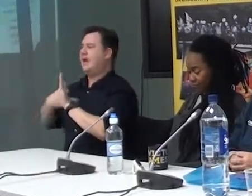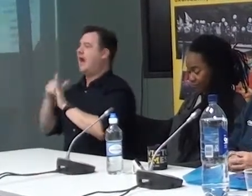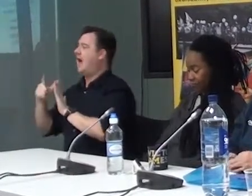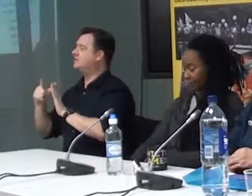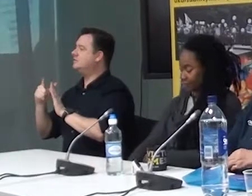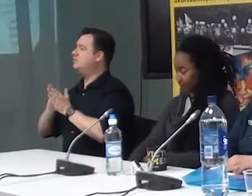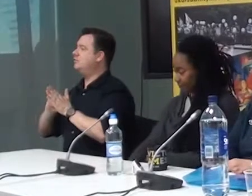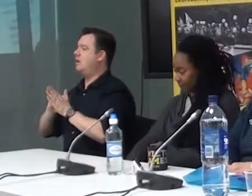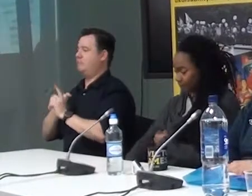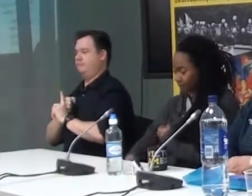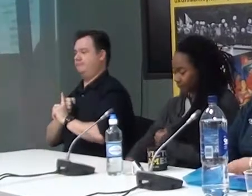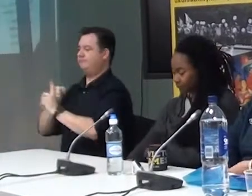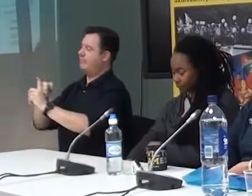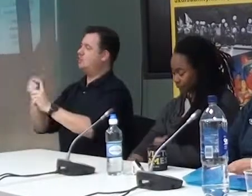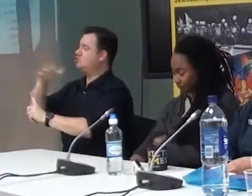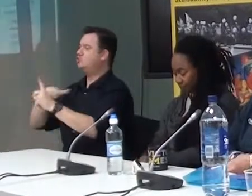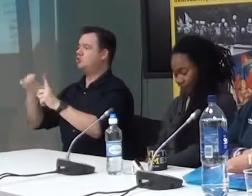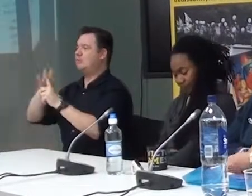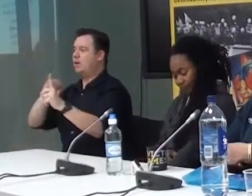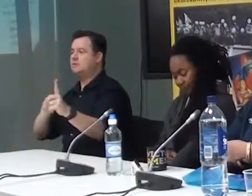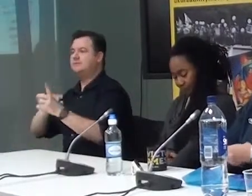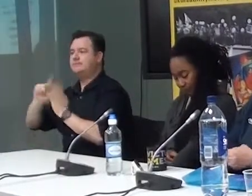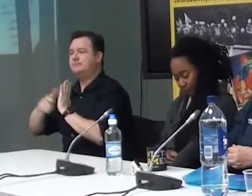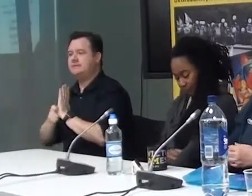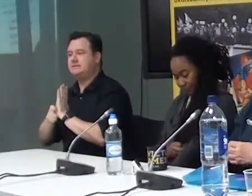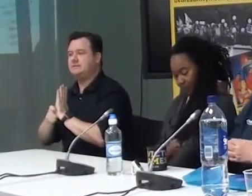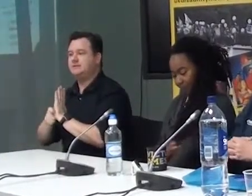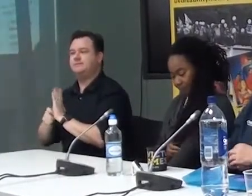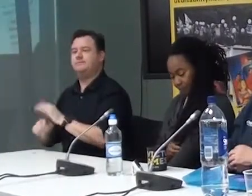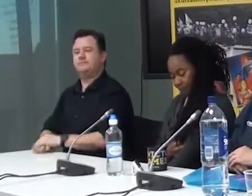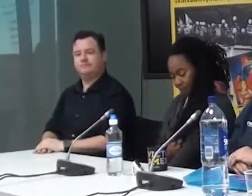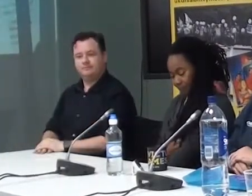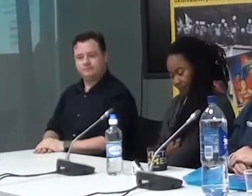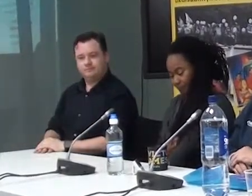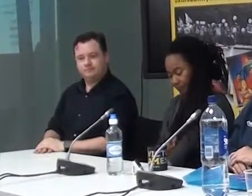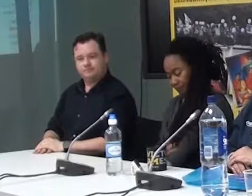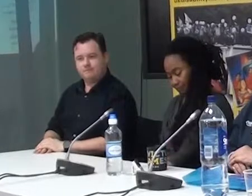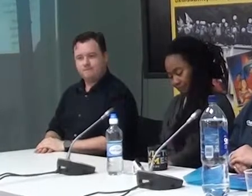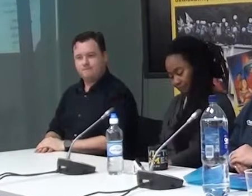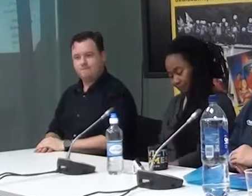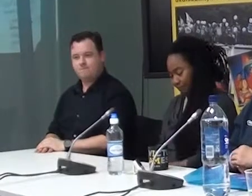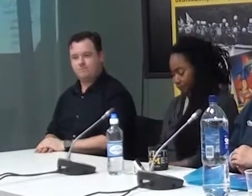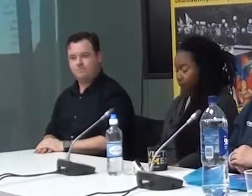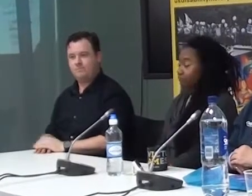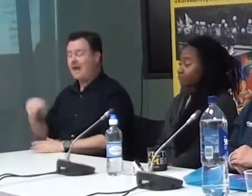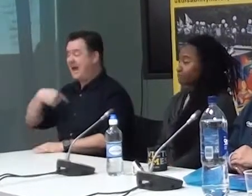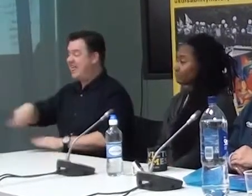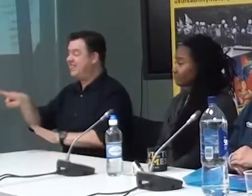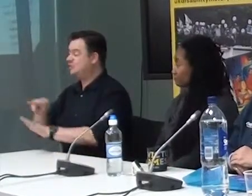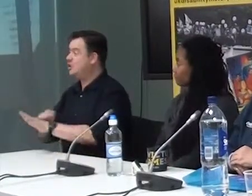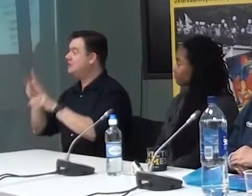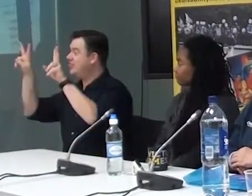to publicise and argue for the implementation of the equality for disabled people. And this year's